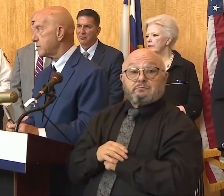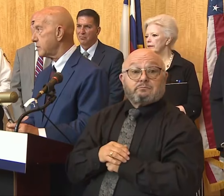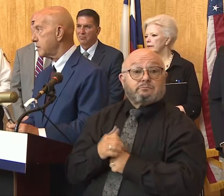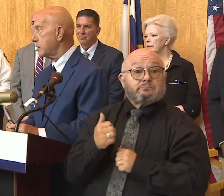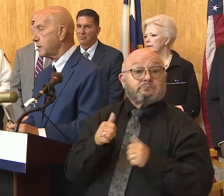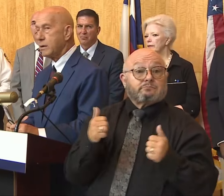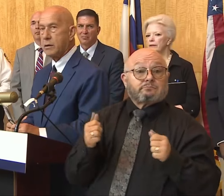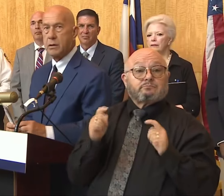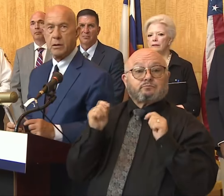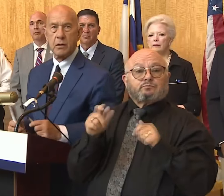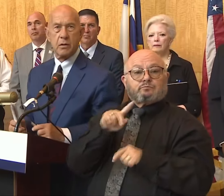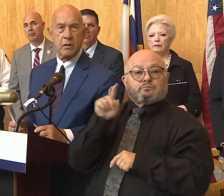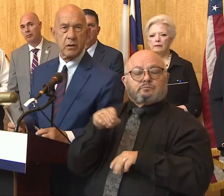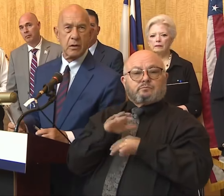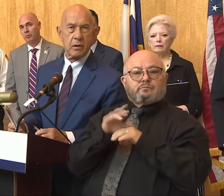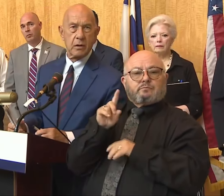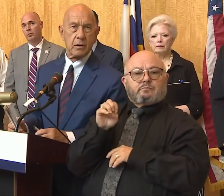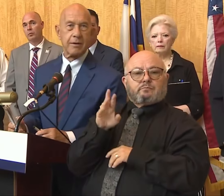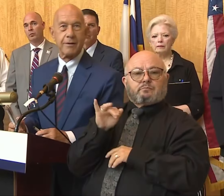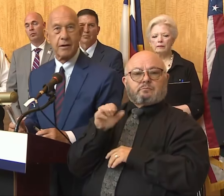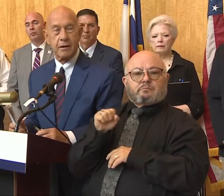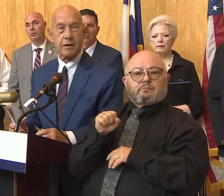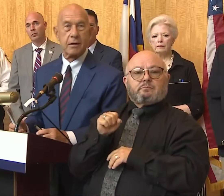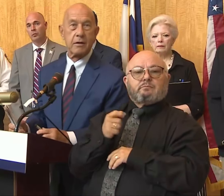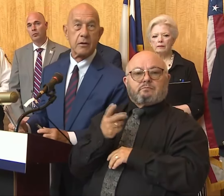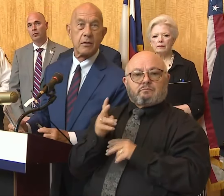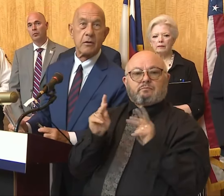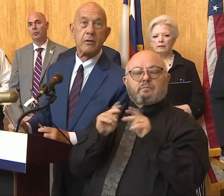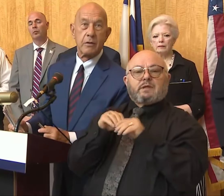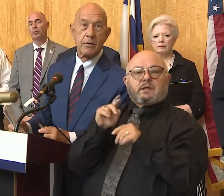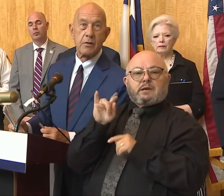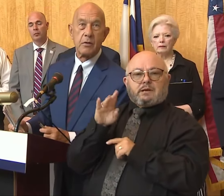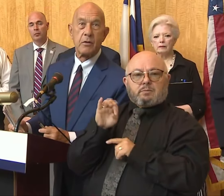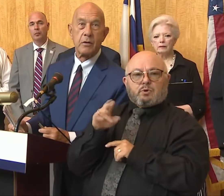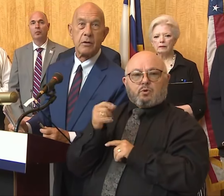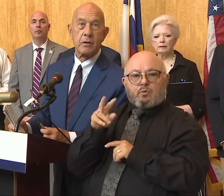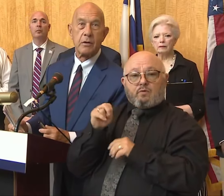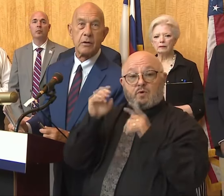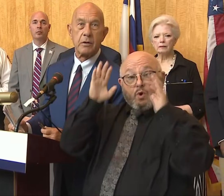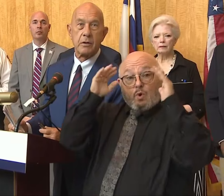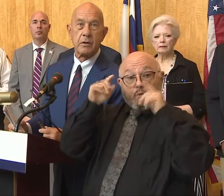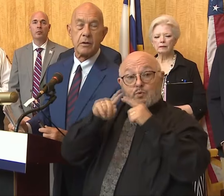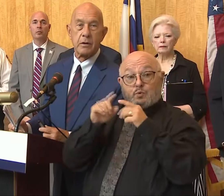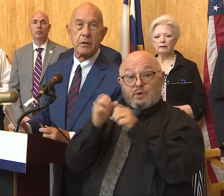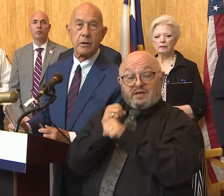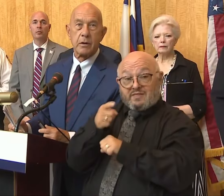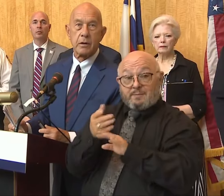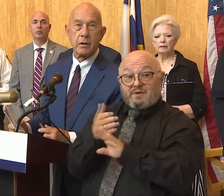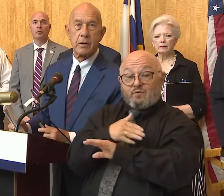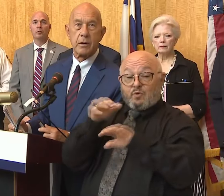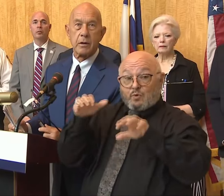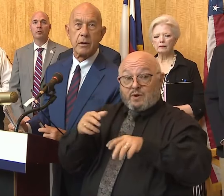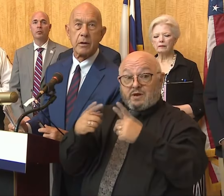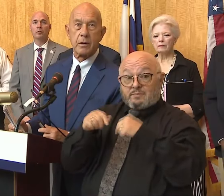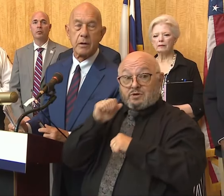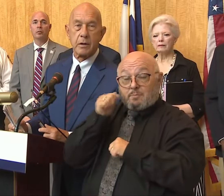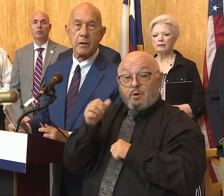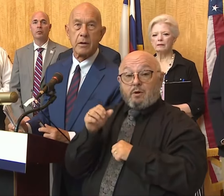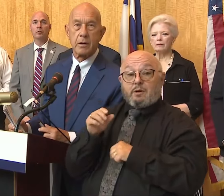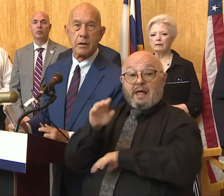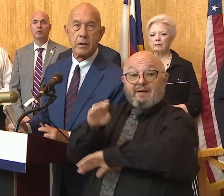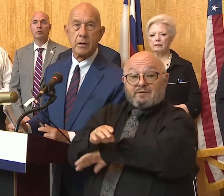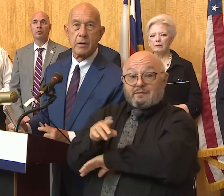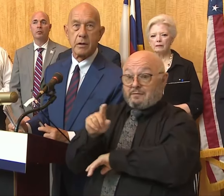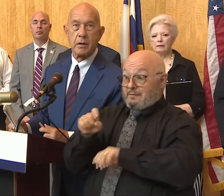else? Quick question on the debris. I know there's a few places in Timber Grove. Are we hoping to get to them before the rain comes tomorrow afternoon? Is